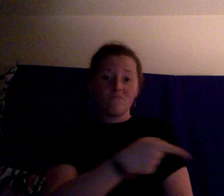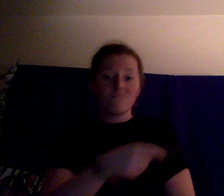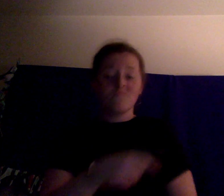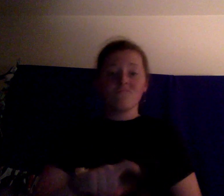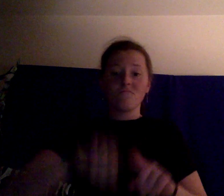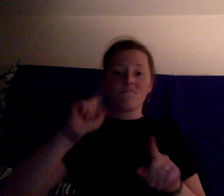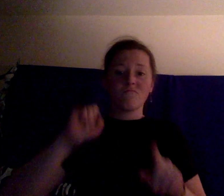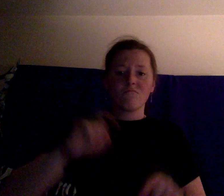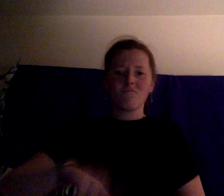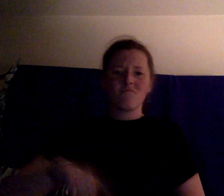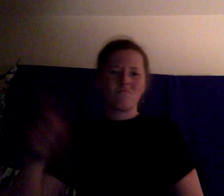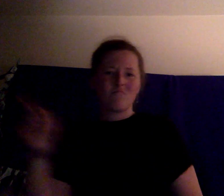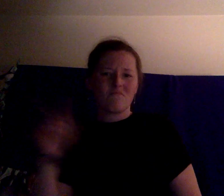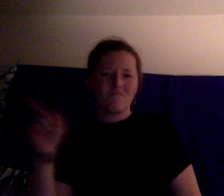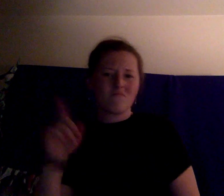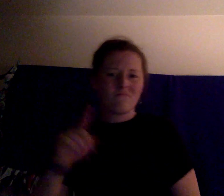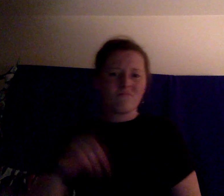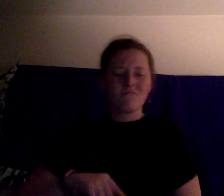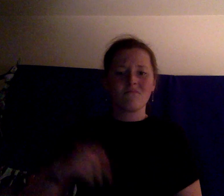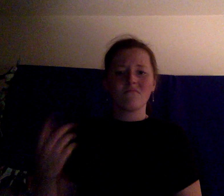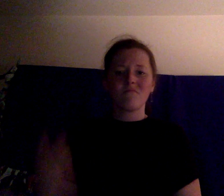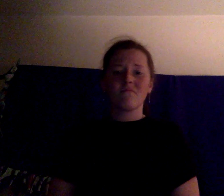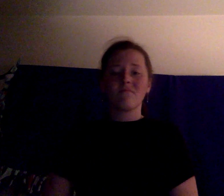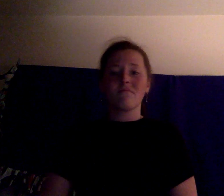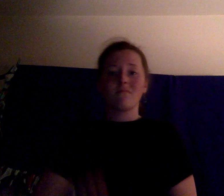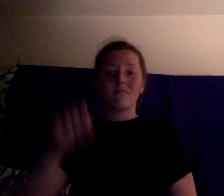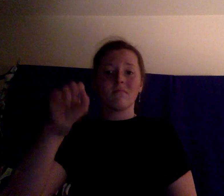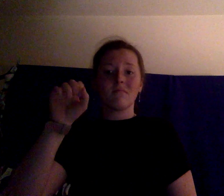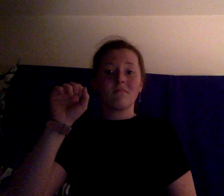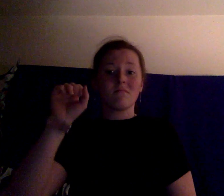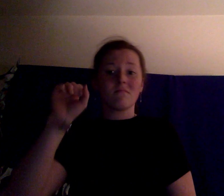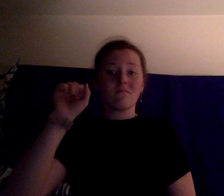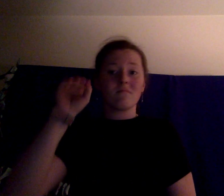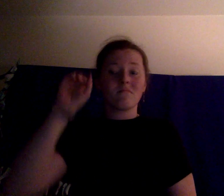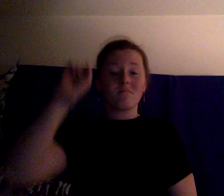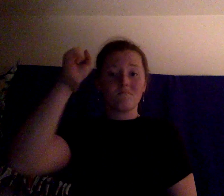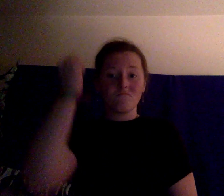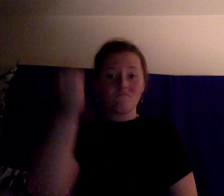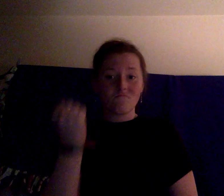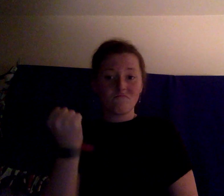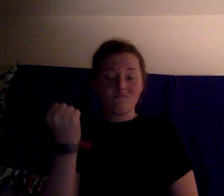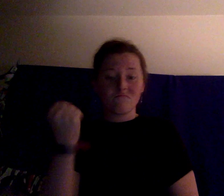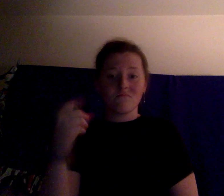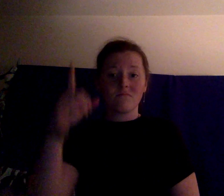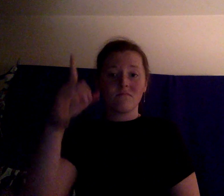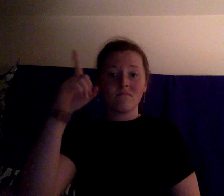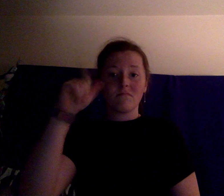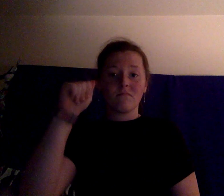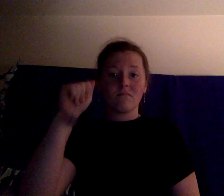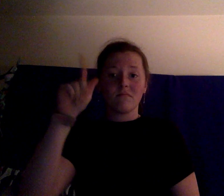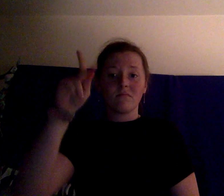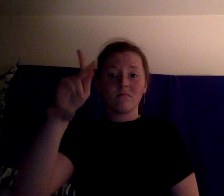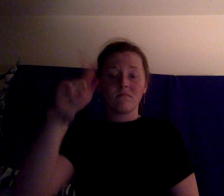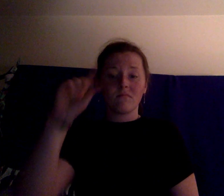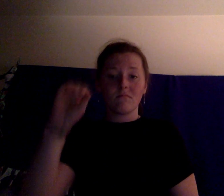Gayleen and Keith Gunderson. He's from a racing family. His